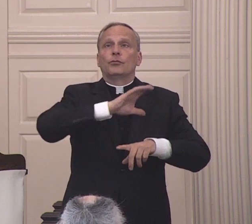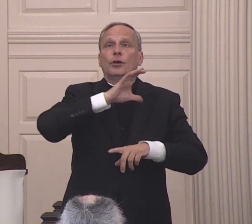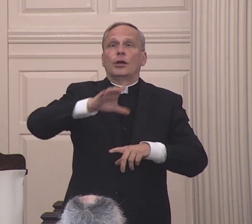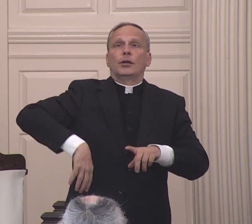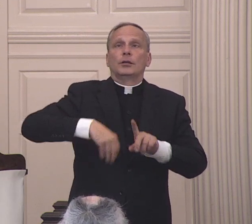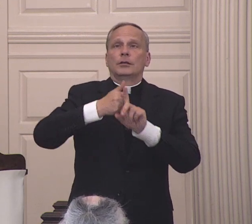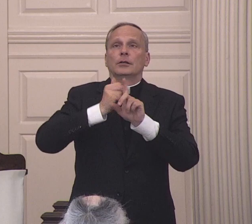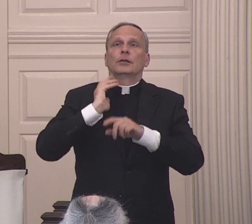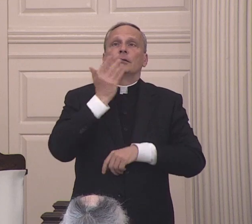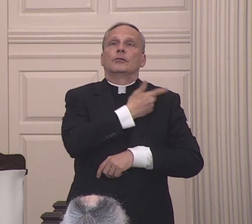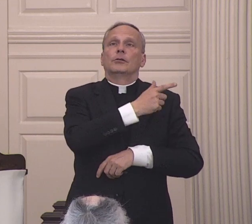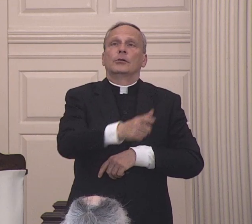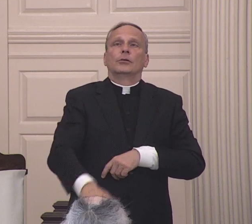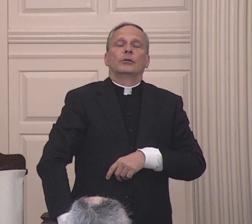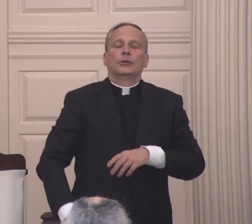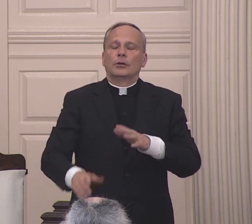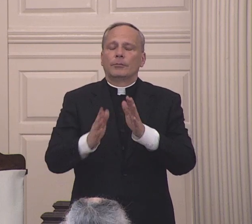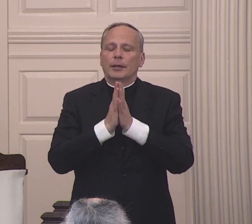Lord.